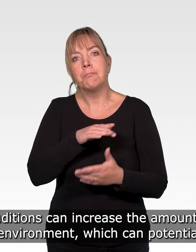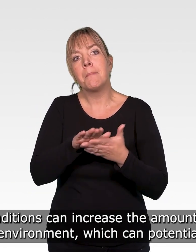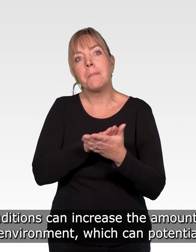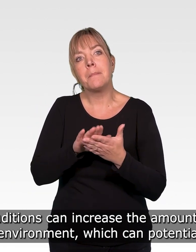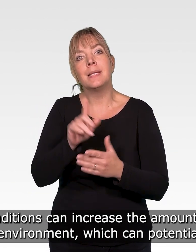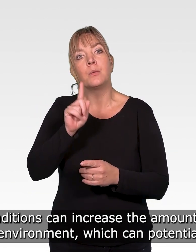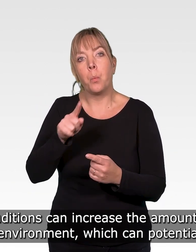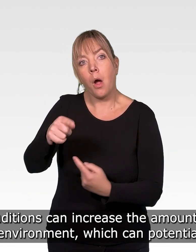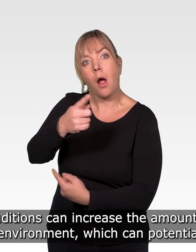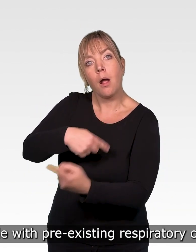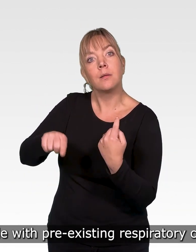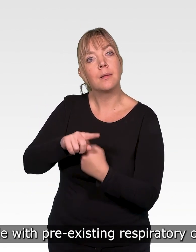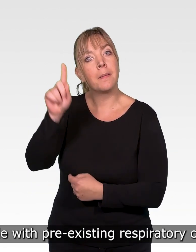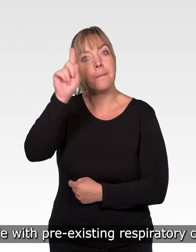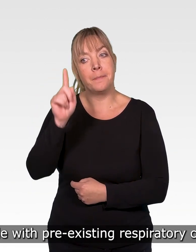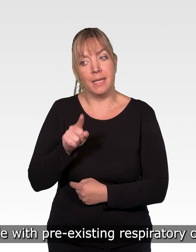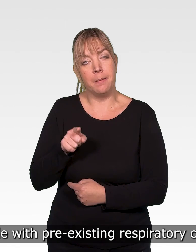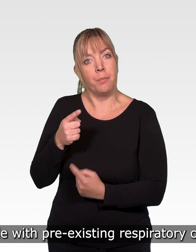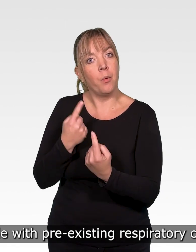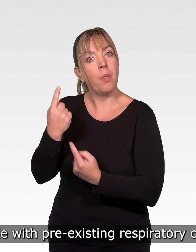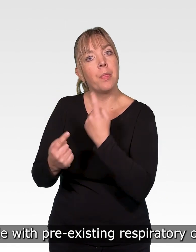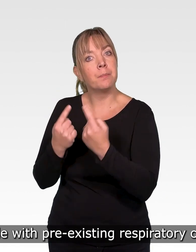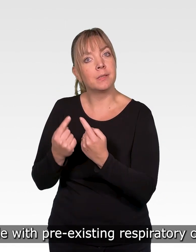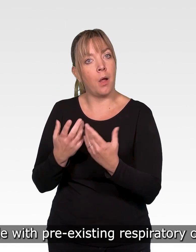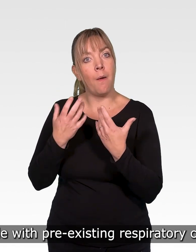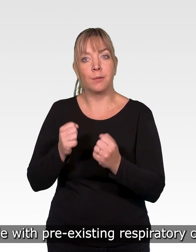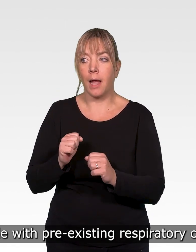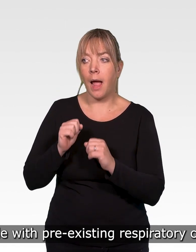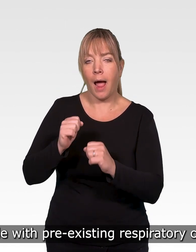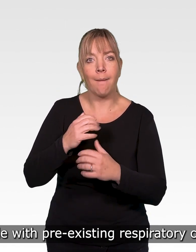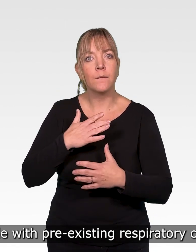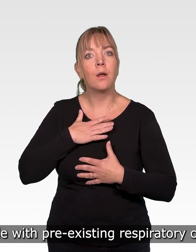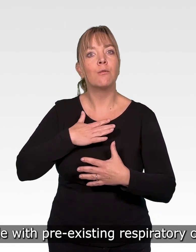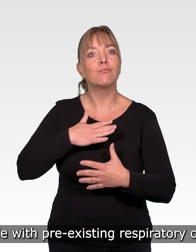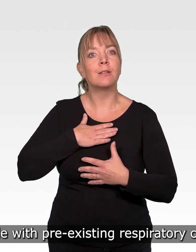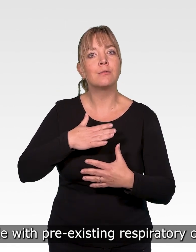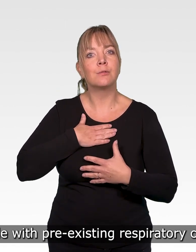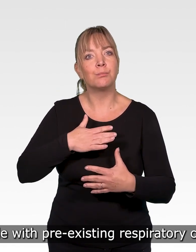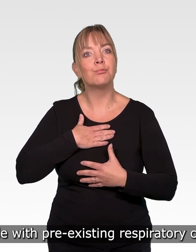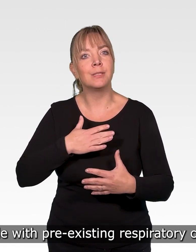which can potentially affect people with pre-existing respiratory conditions.